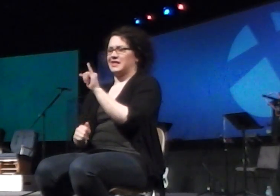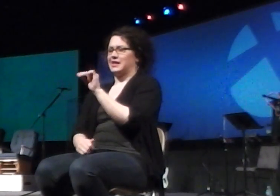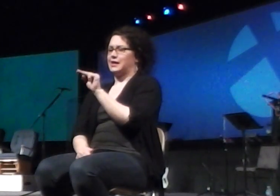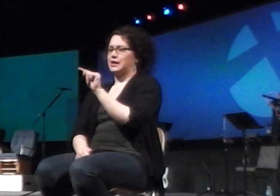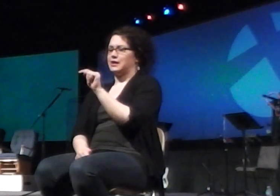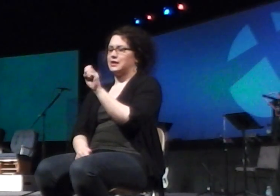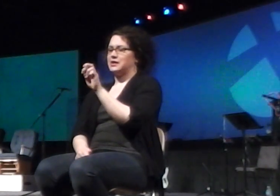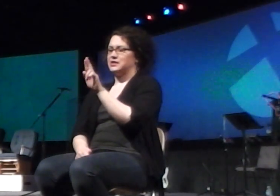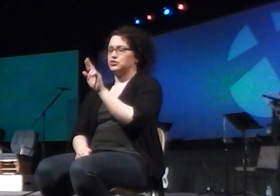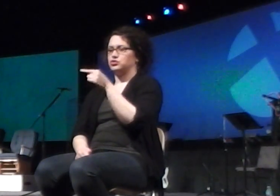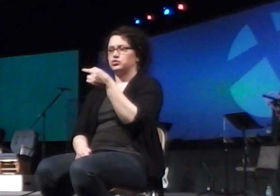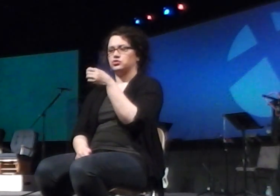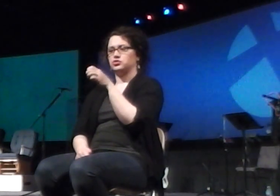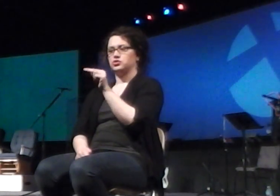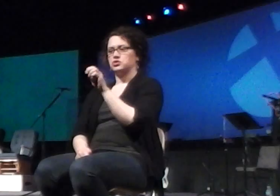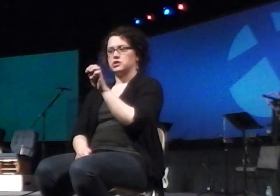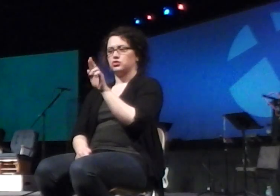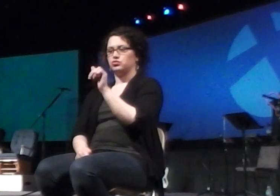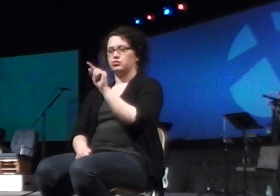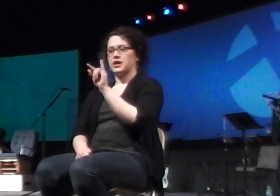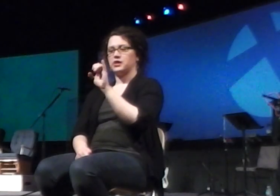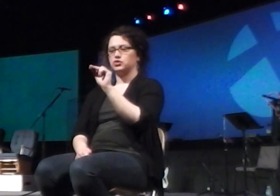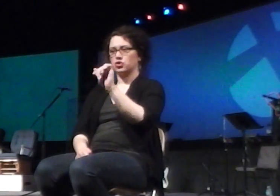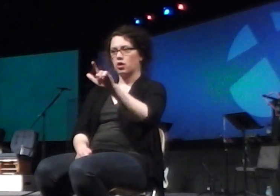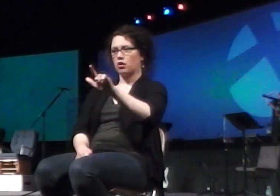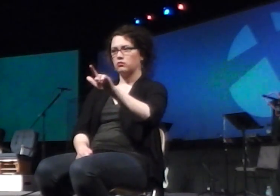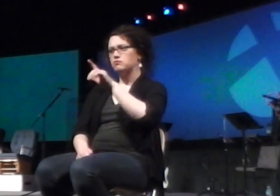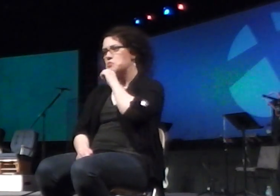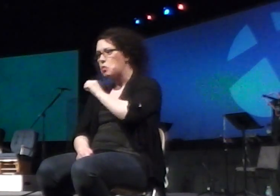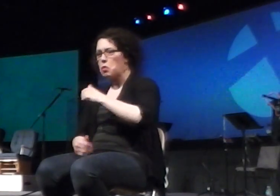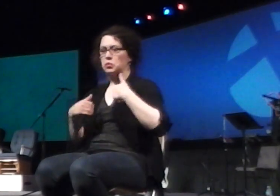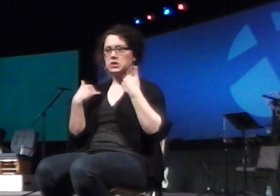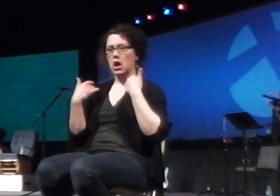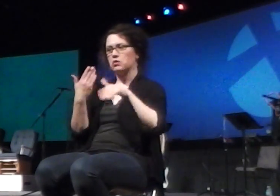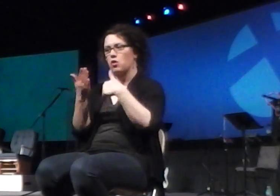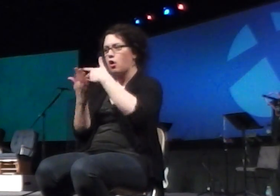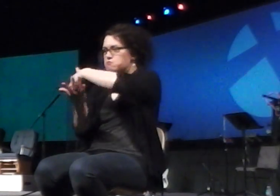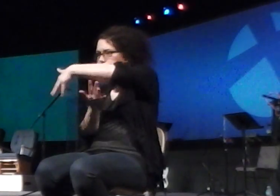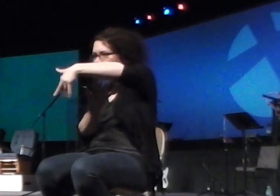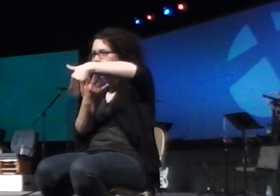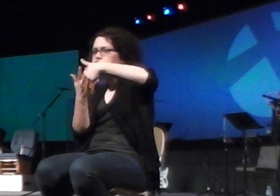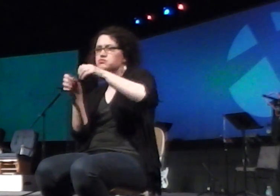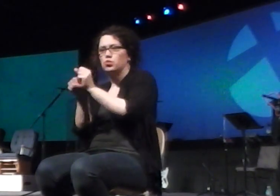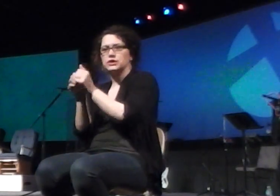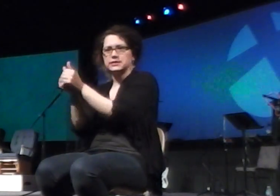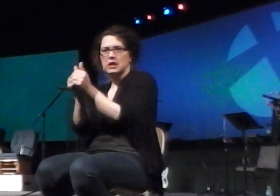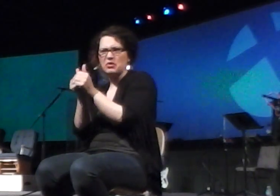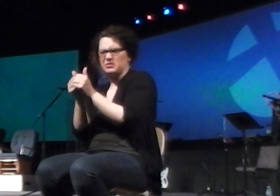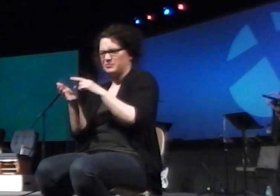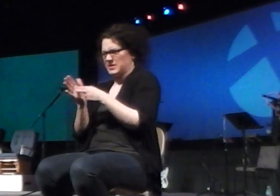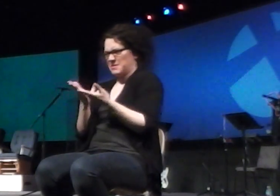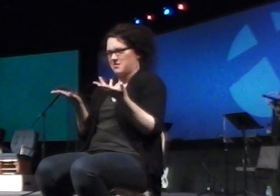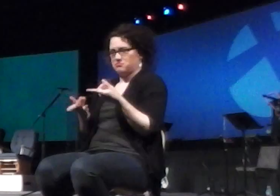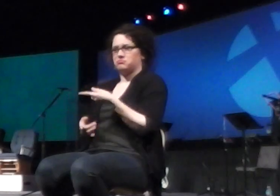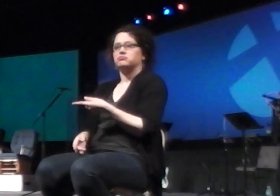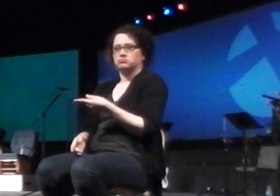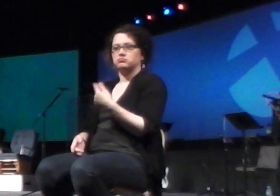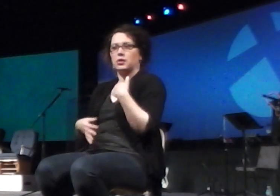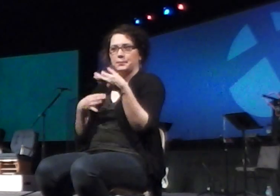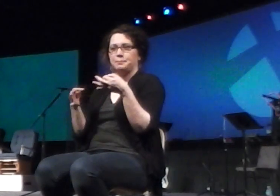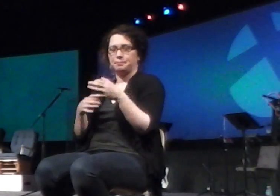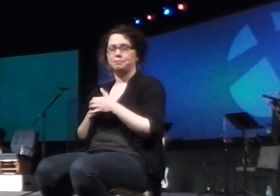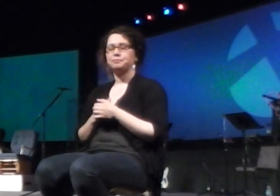the generations to work together in the Bible, or in the church, I mean. So if I could just get us started this morning, there's